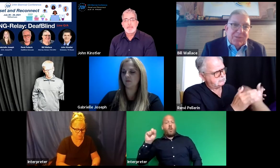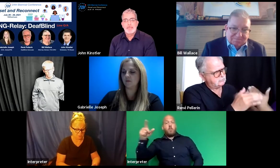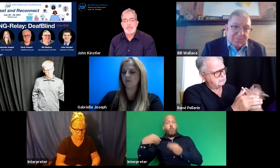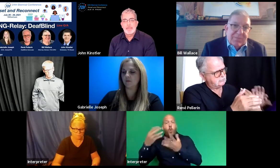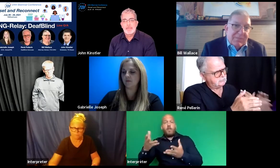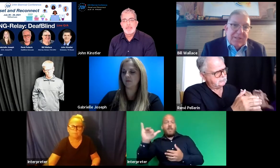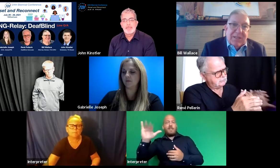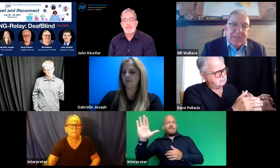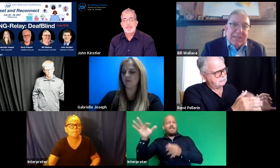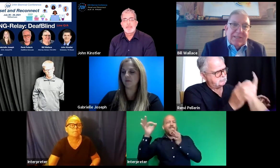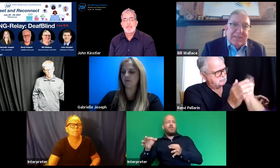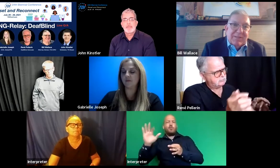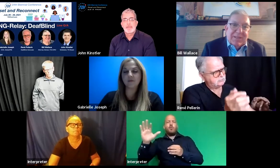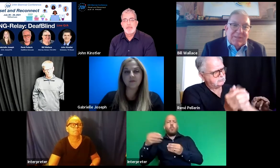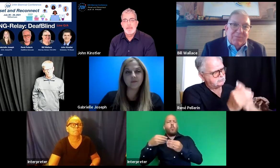volition.